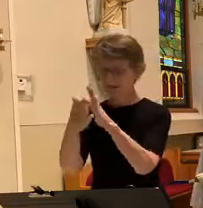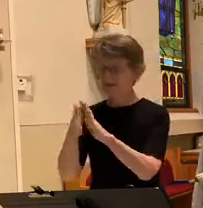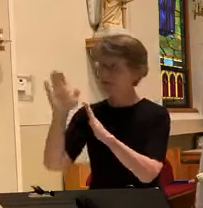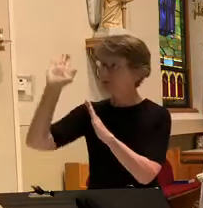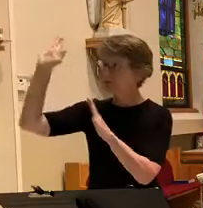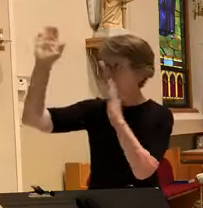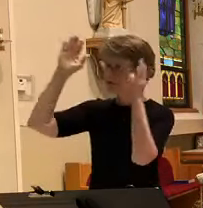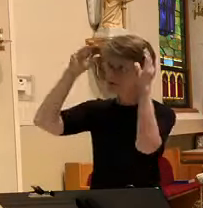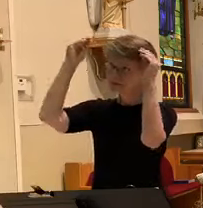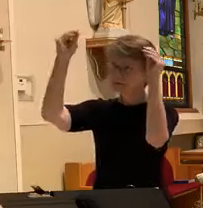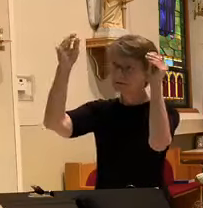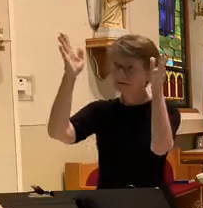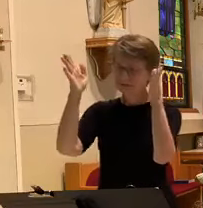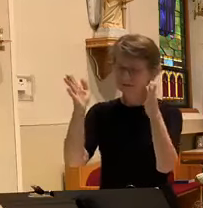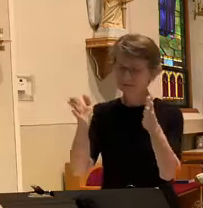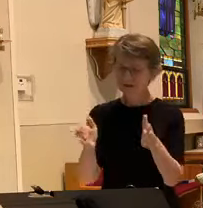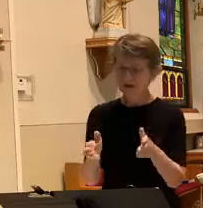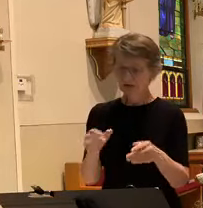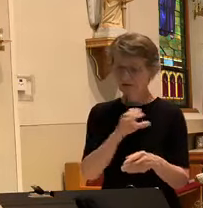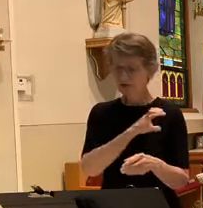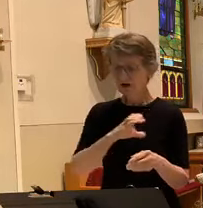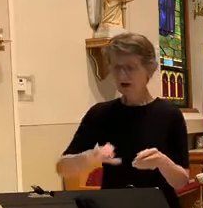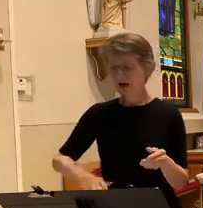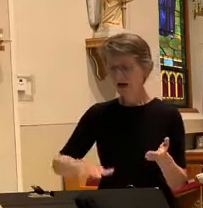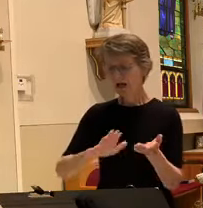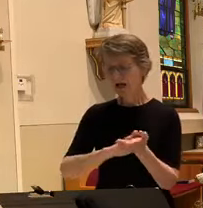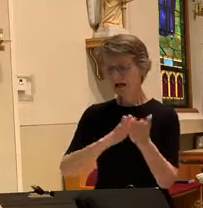Blessed are you, Lord God Almighty.